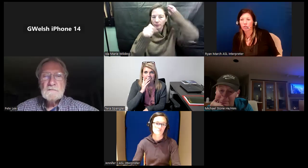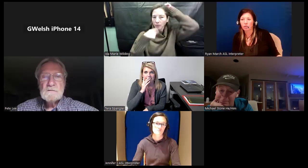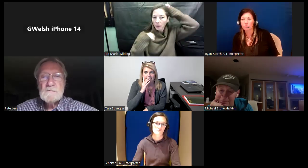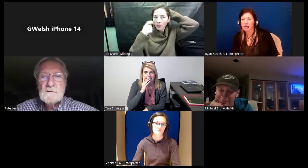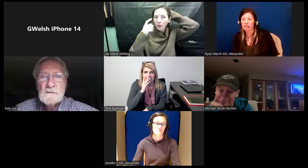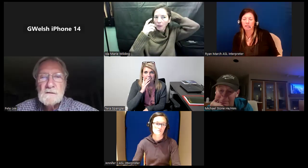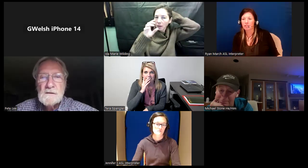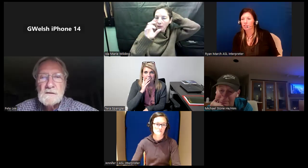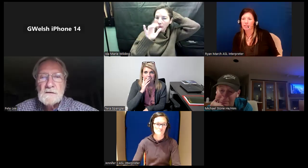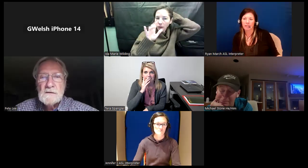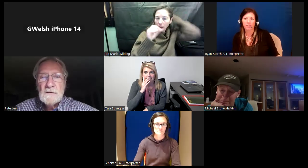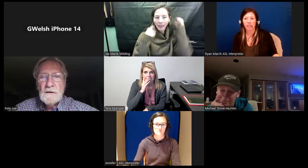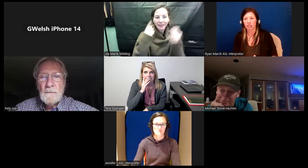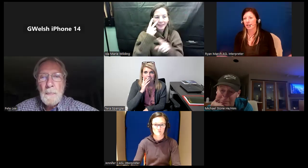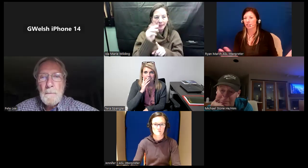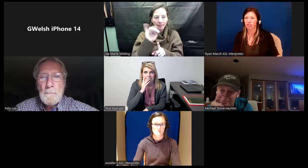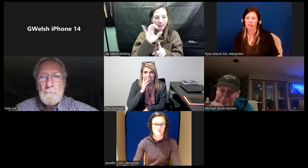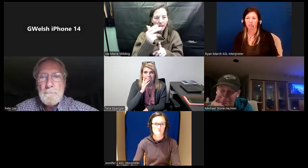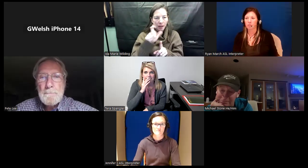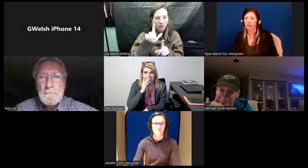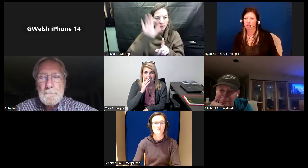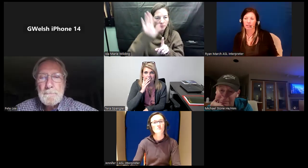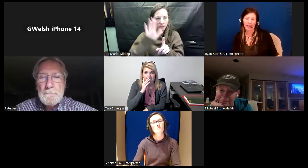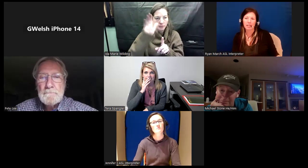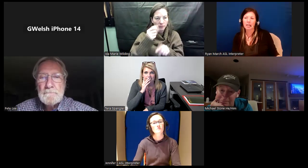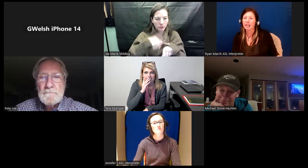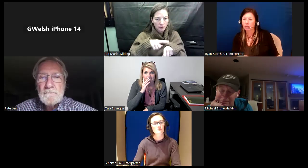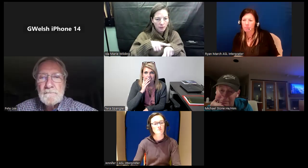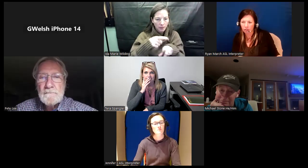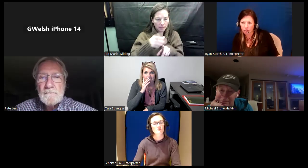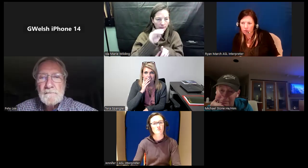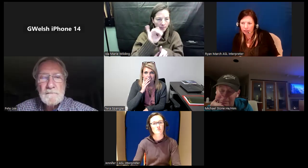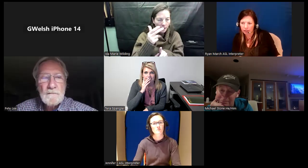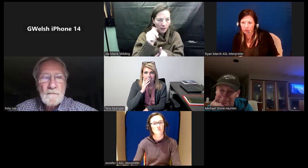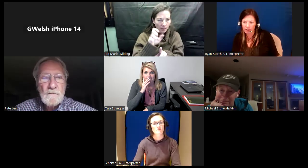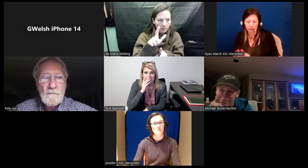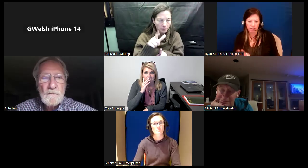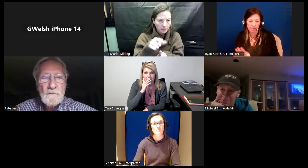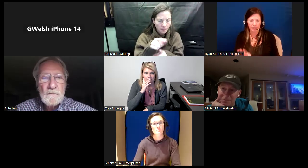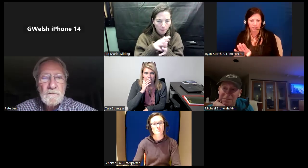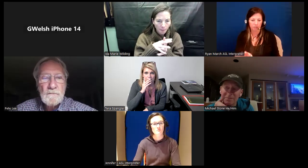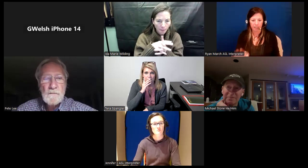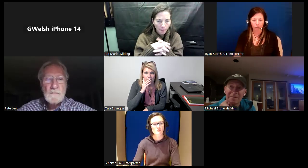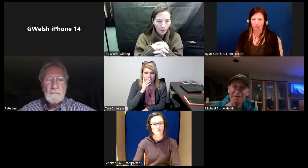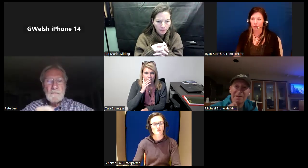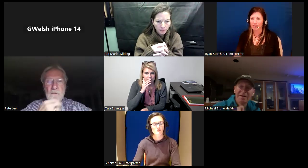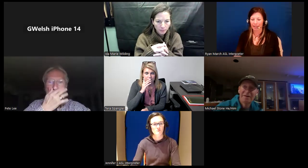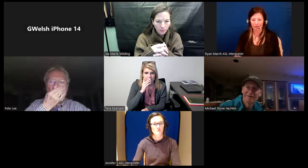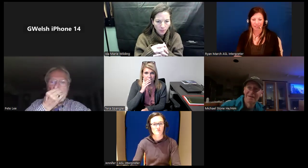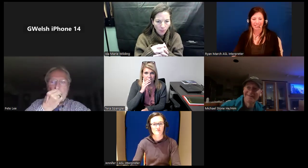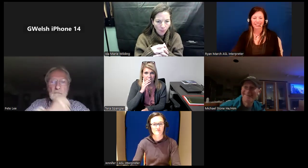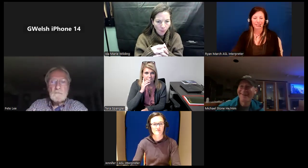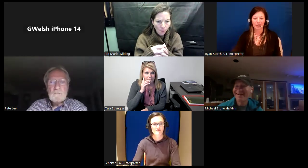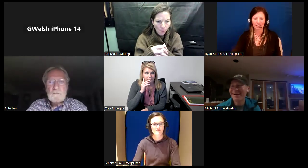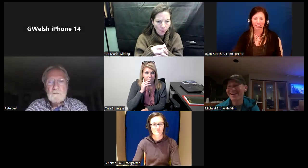student who knows Braille. They're just kind of under that general special ed. But I know, Michael, you've had your hand trying to go up a few